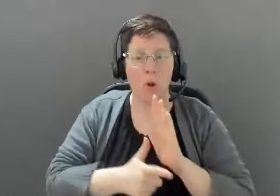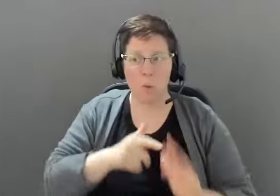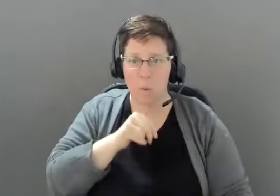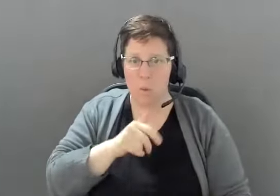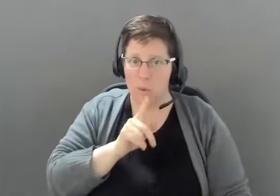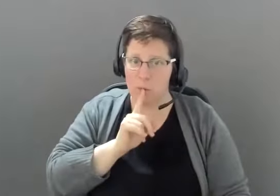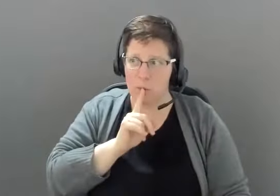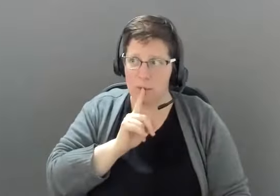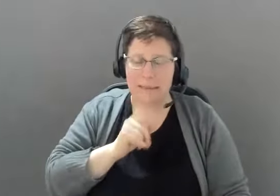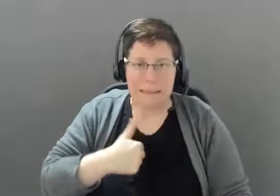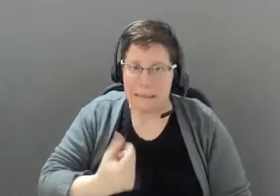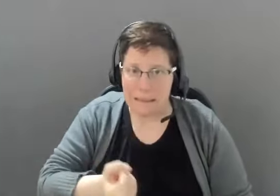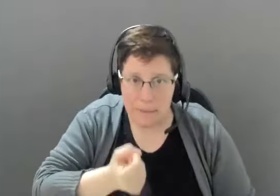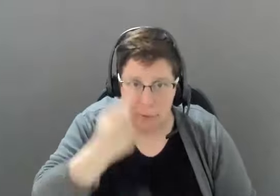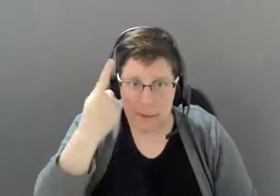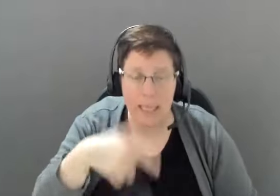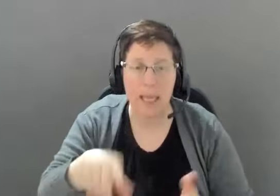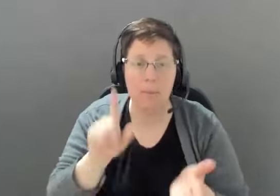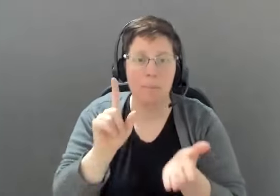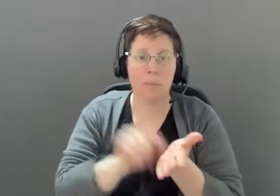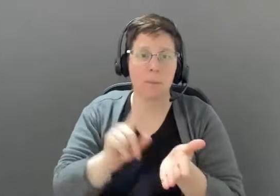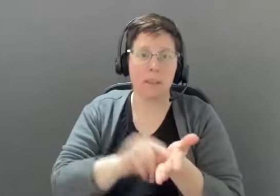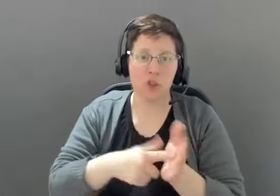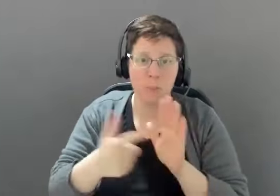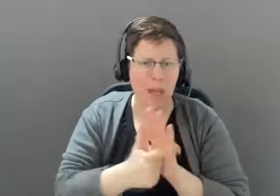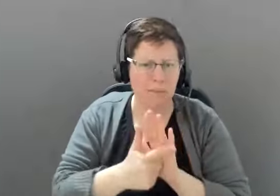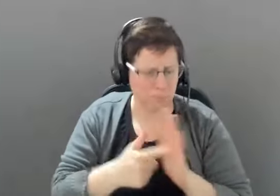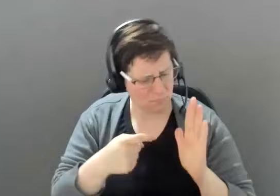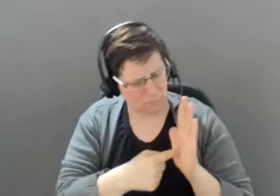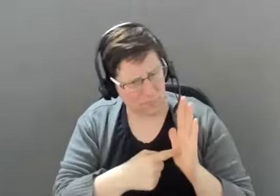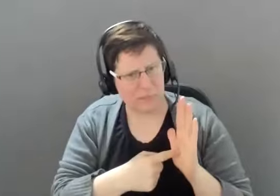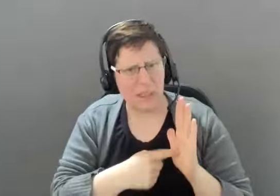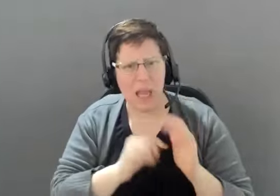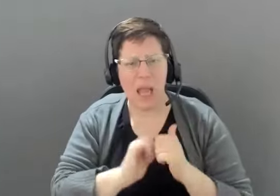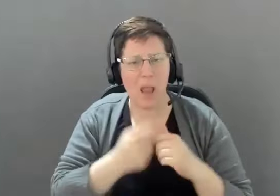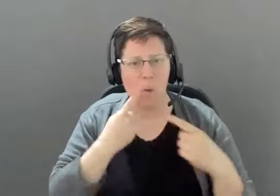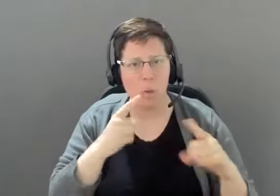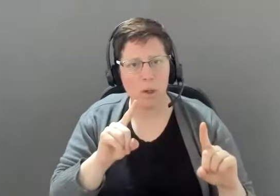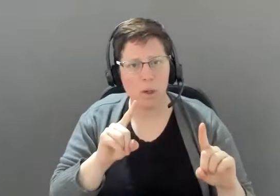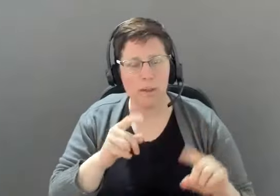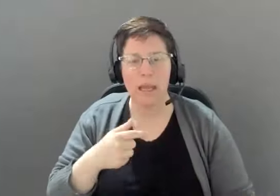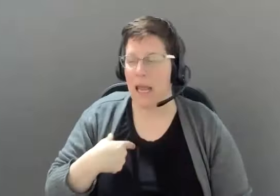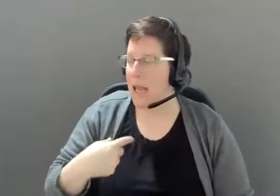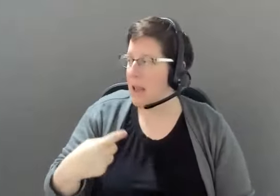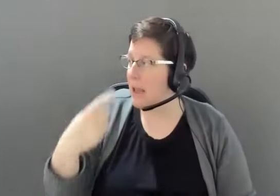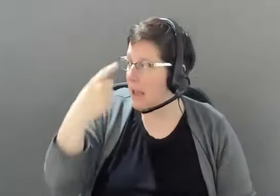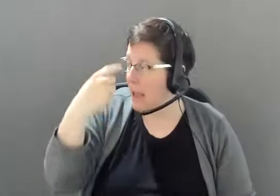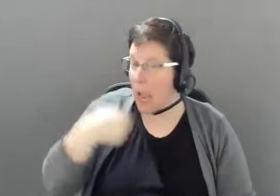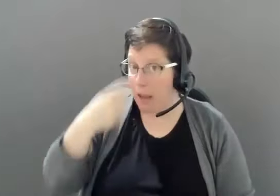worked. And I think, you know, with our advocacy work, being in the